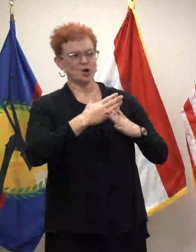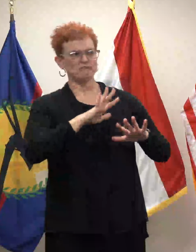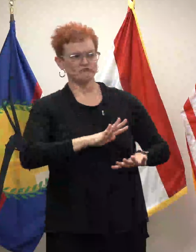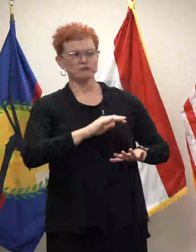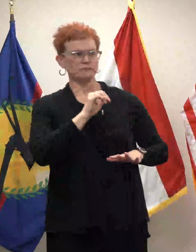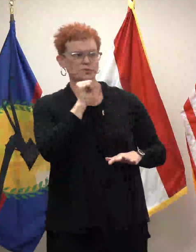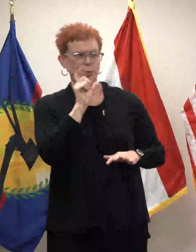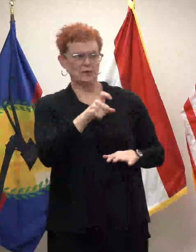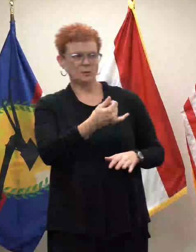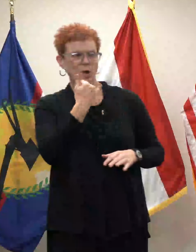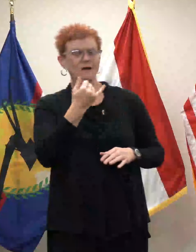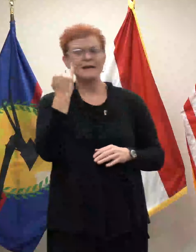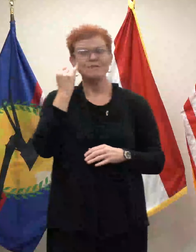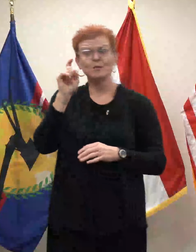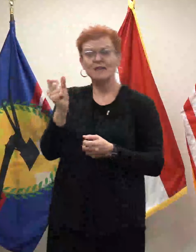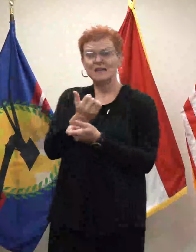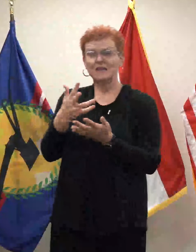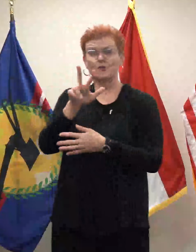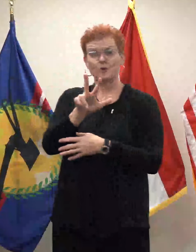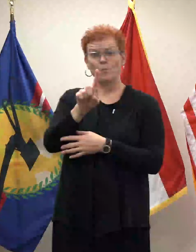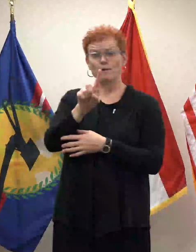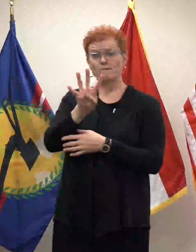So please, if you need anything, reach out,